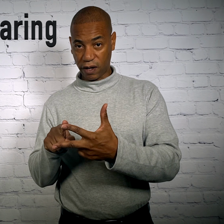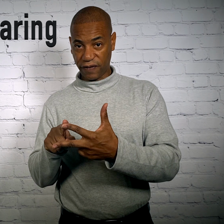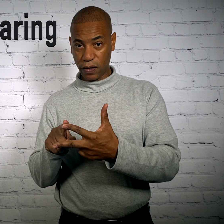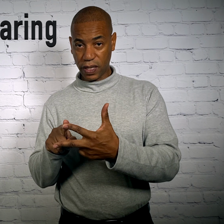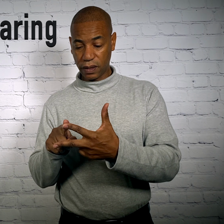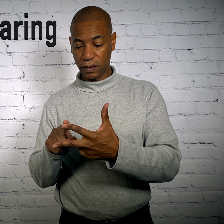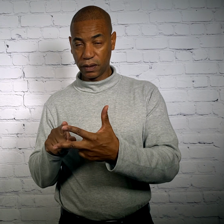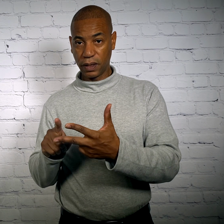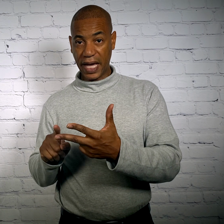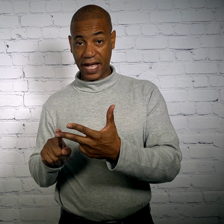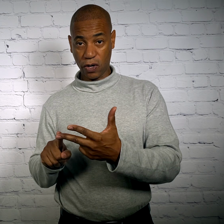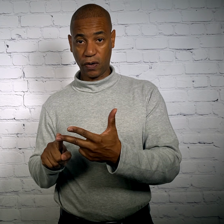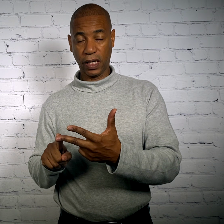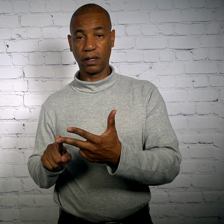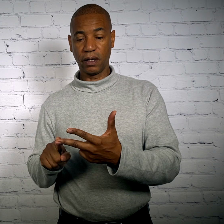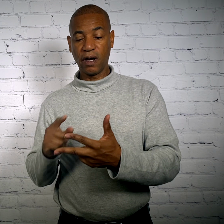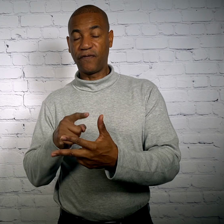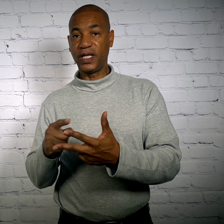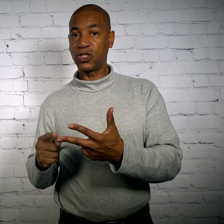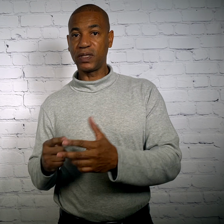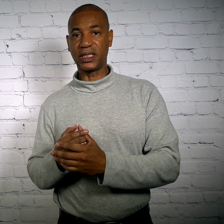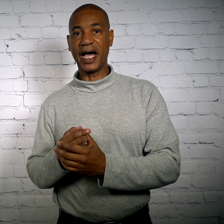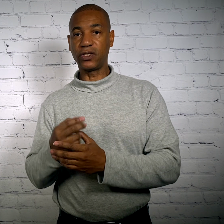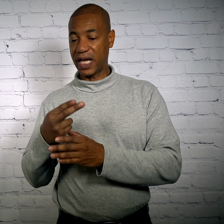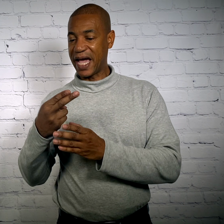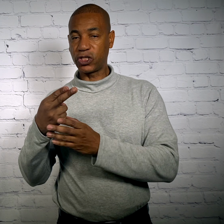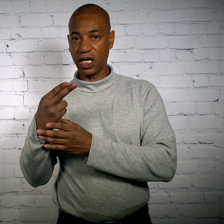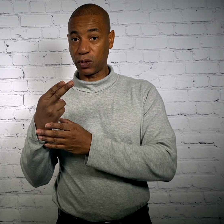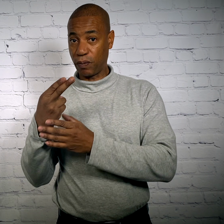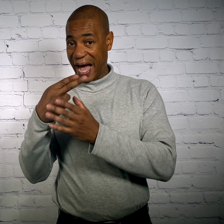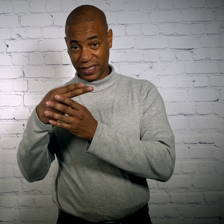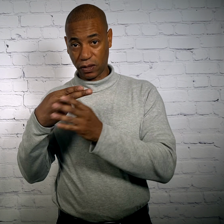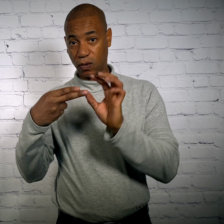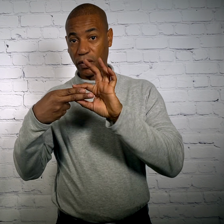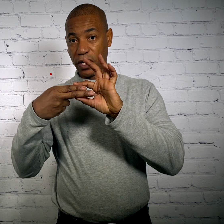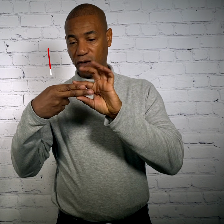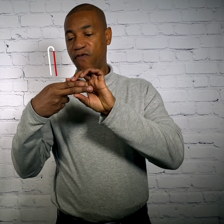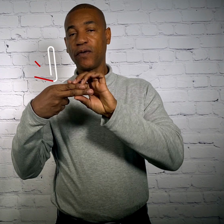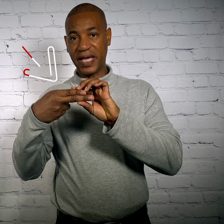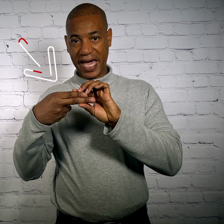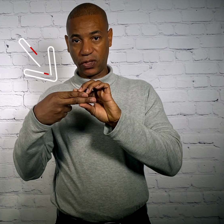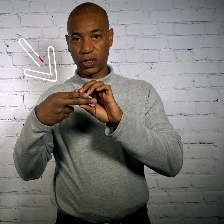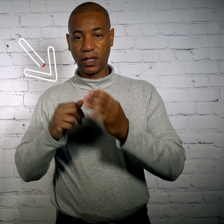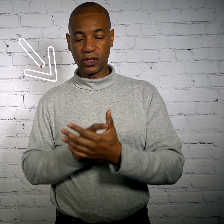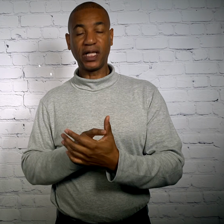of hearing, and hurry. For these 3 signs, the hand shapes are identical. You form the H. So let's